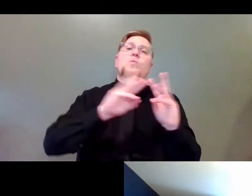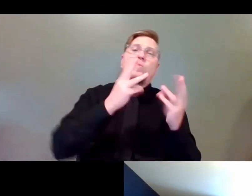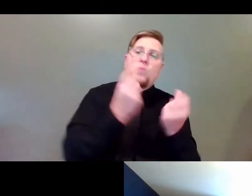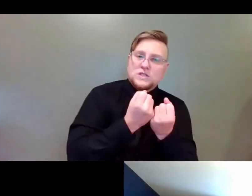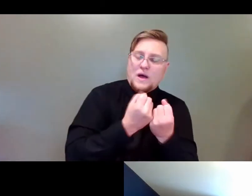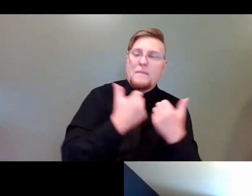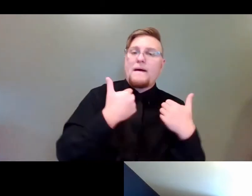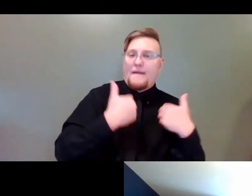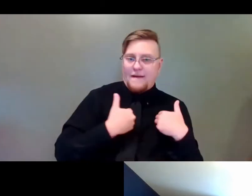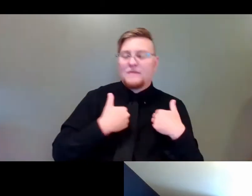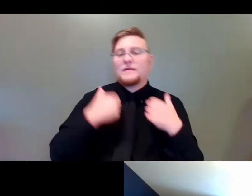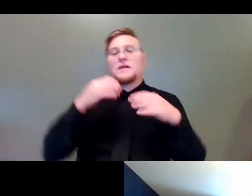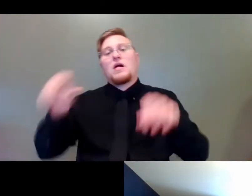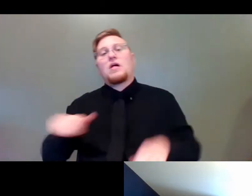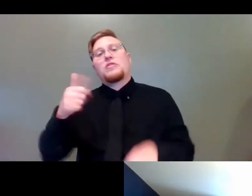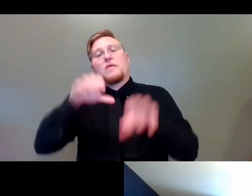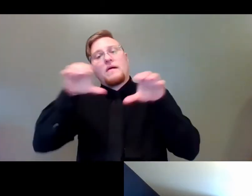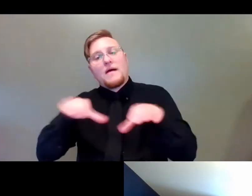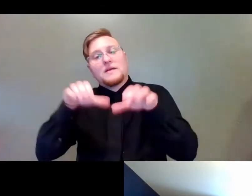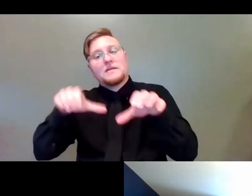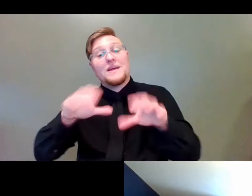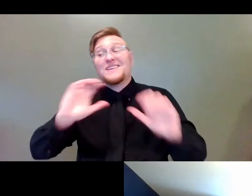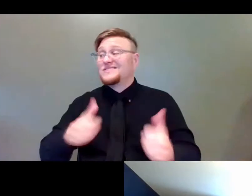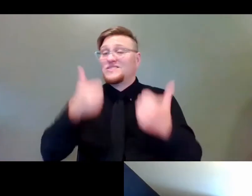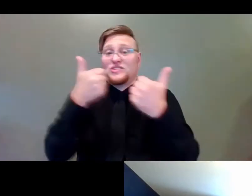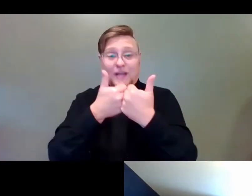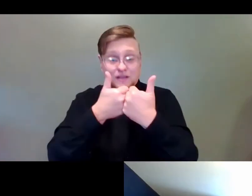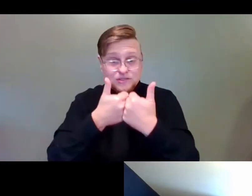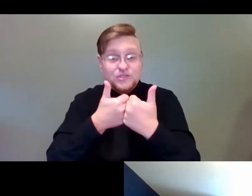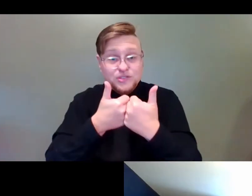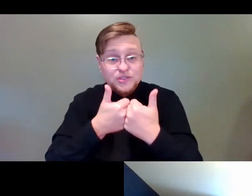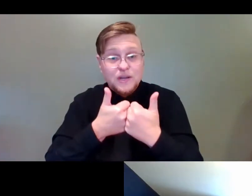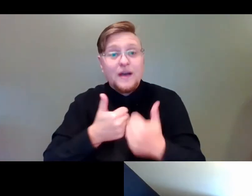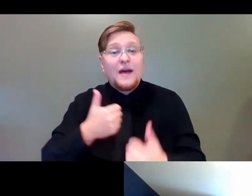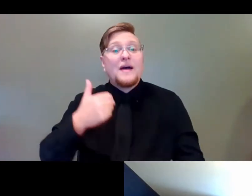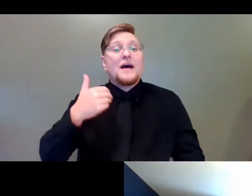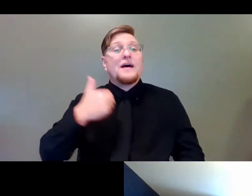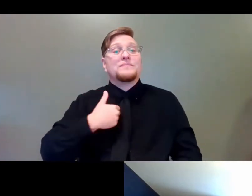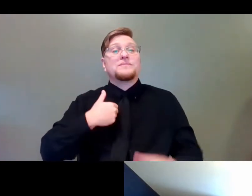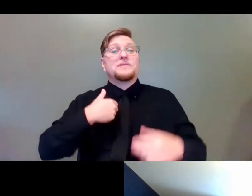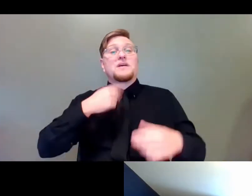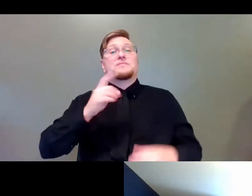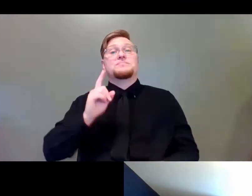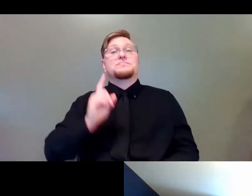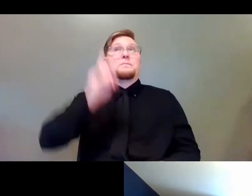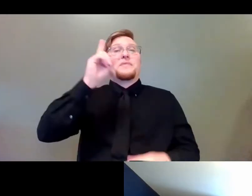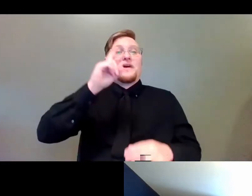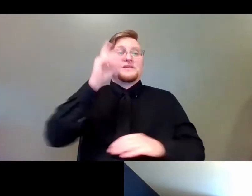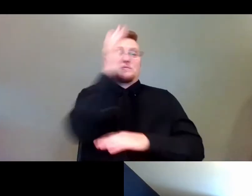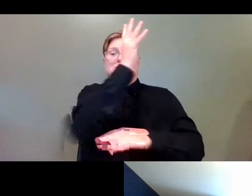in those times, we do things like the challenge course, where women go up 40 feet in the air, or river rafting. We